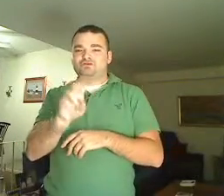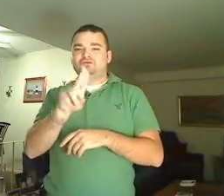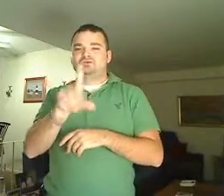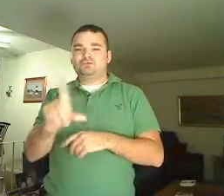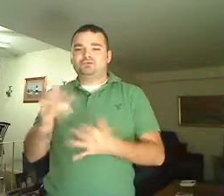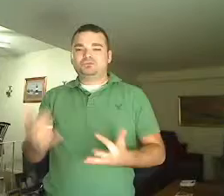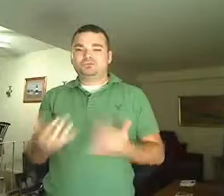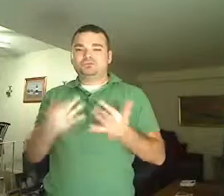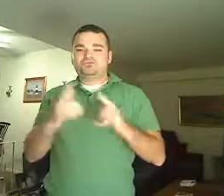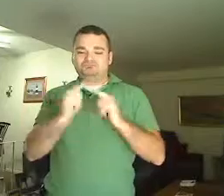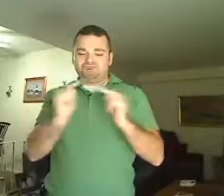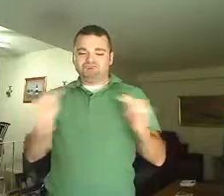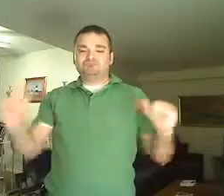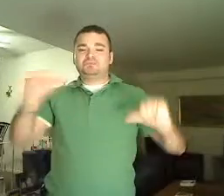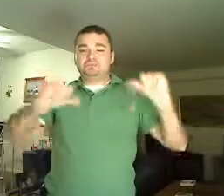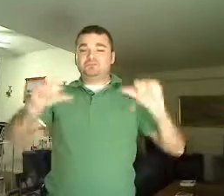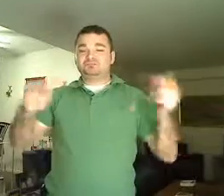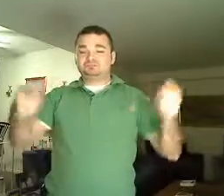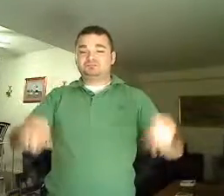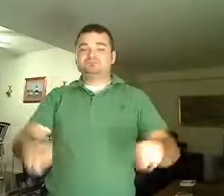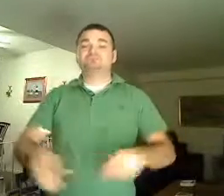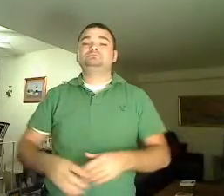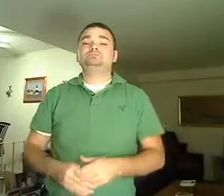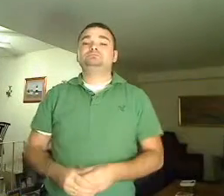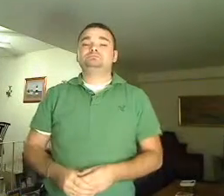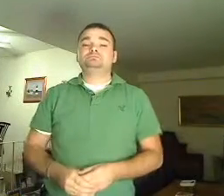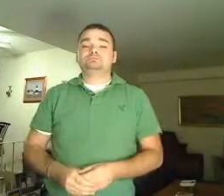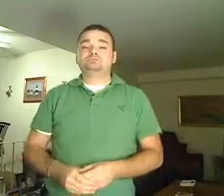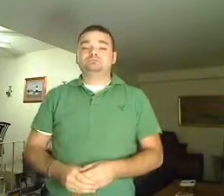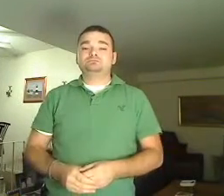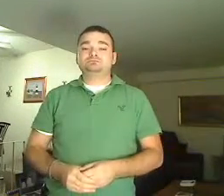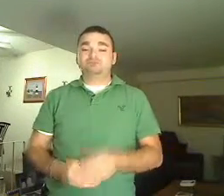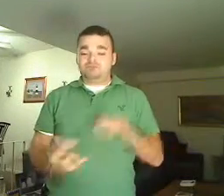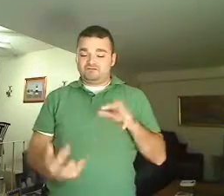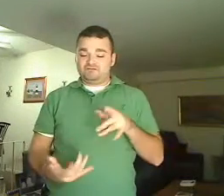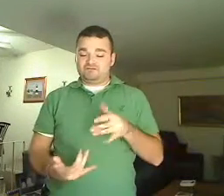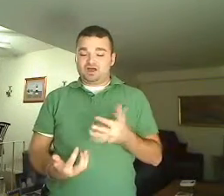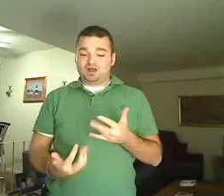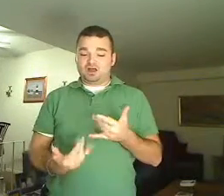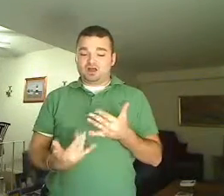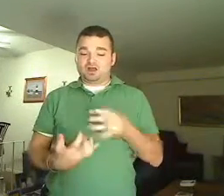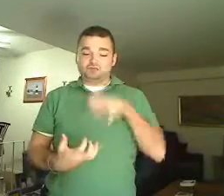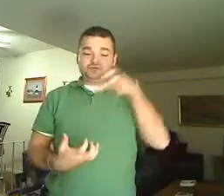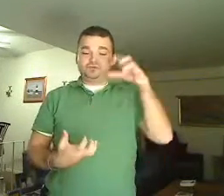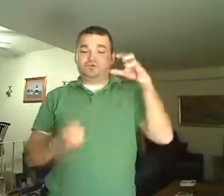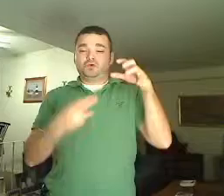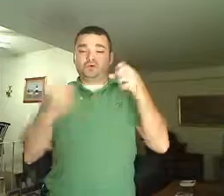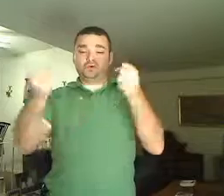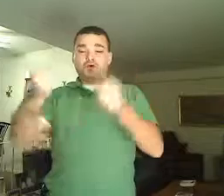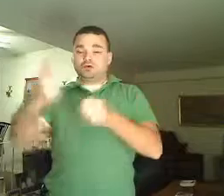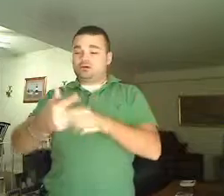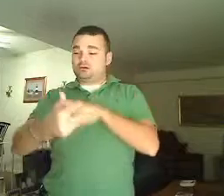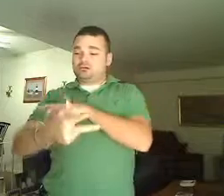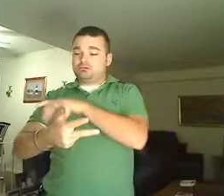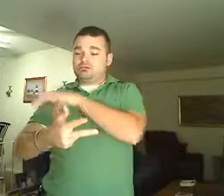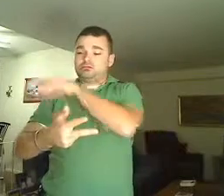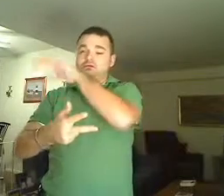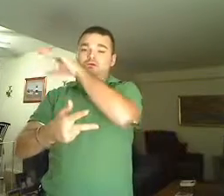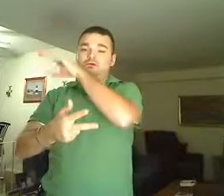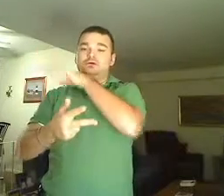of different chemicals are produced. The smoke that comes from a fire or the fumes that come out of a car exhaust don't just contain the snooty